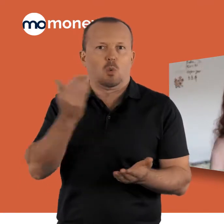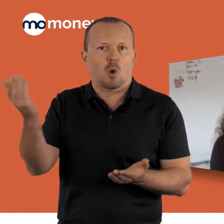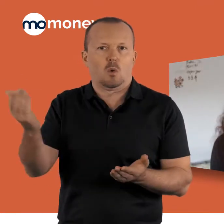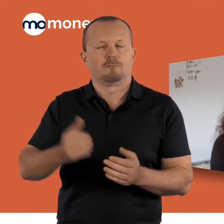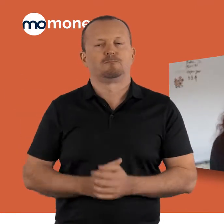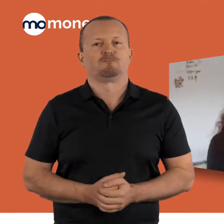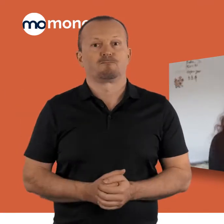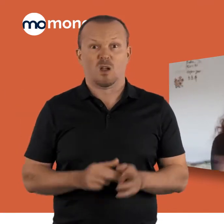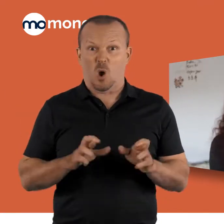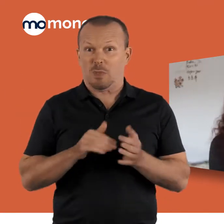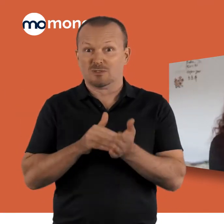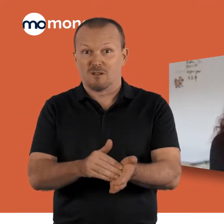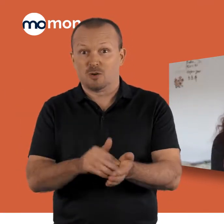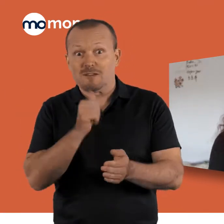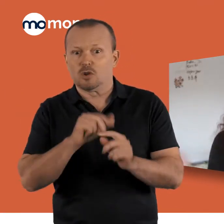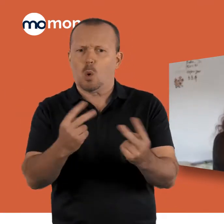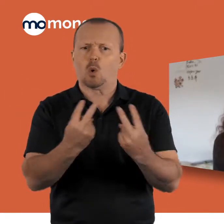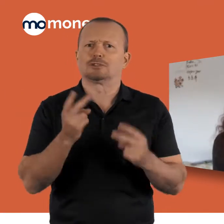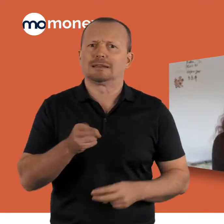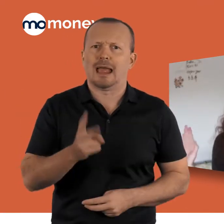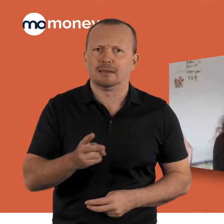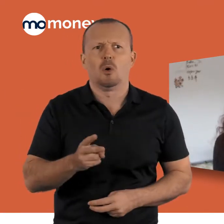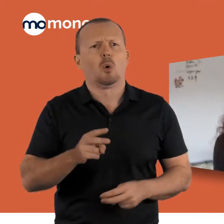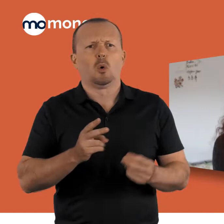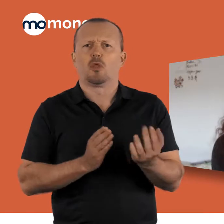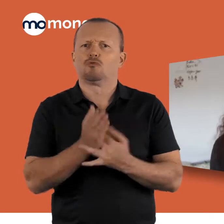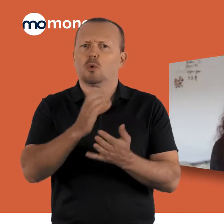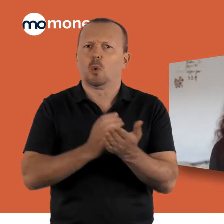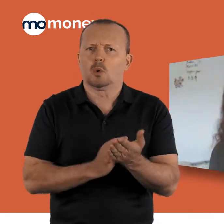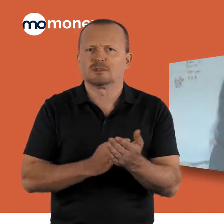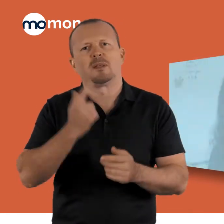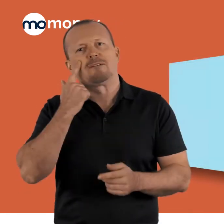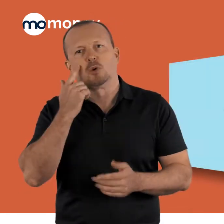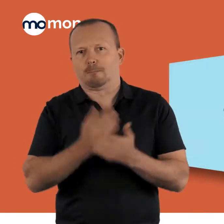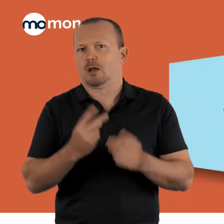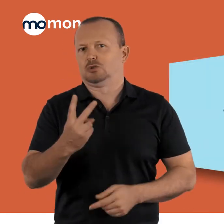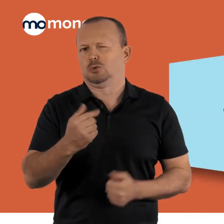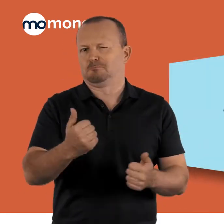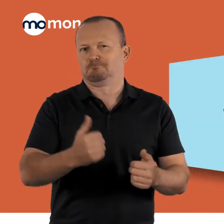don't, read through it, rewatch the video, do what you need to do. Let's do the quiz and move on to part 2.